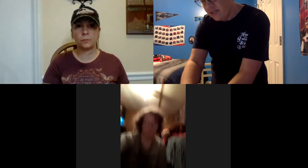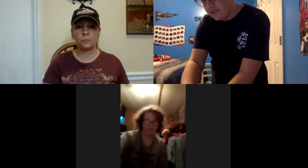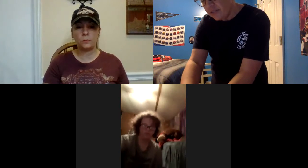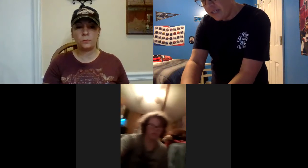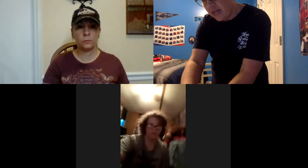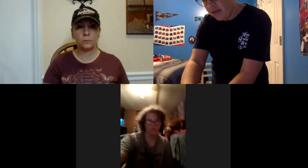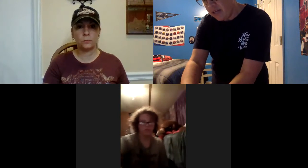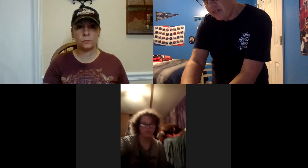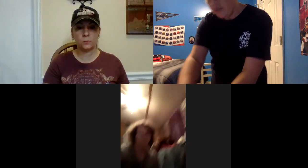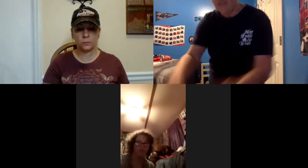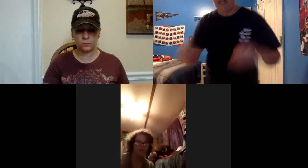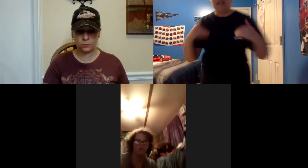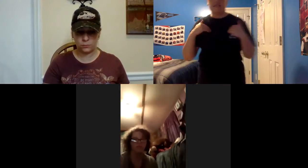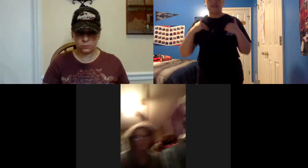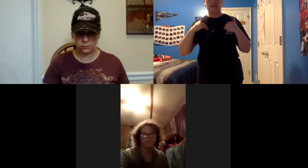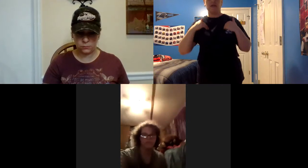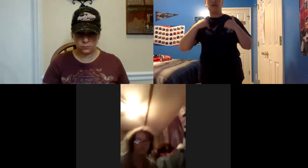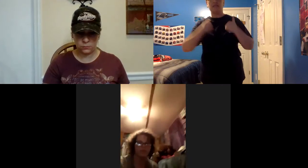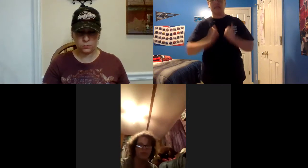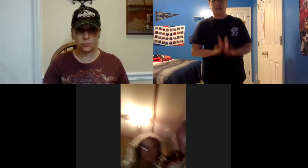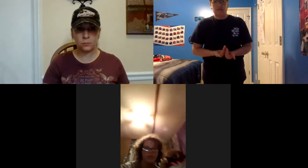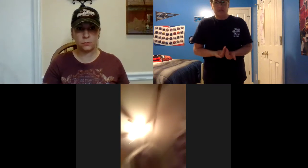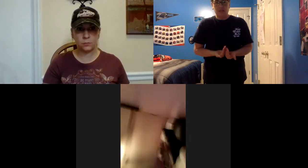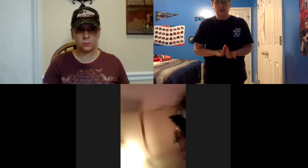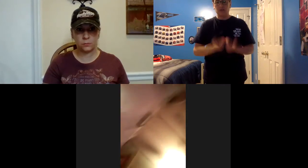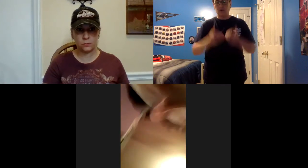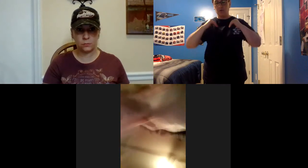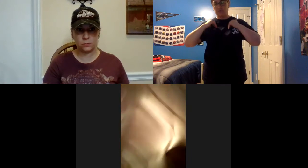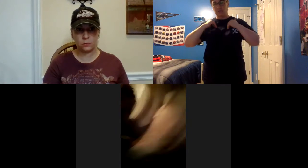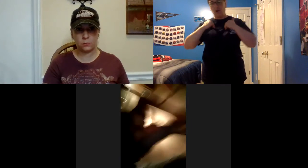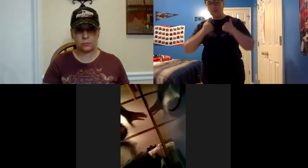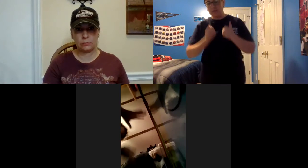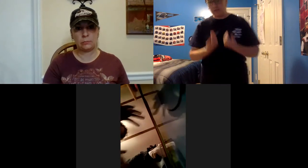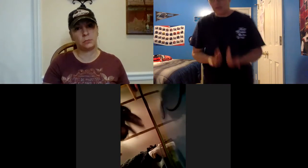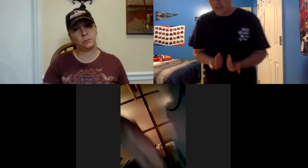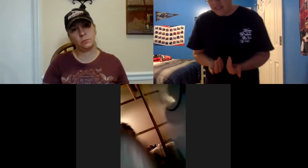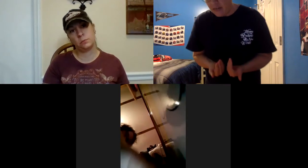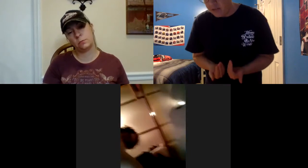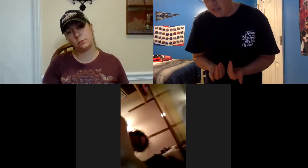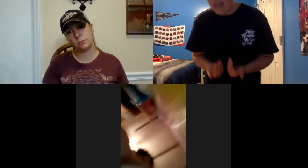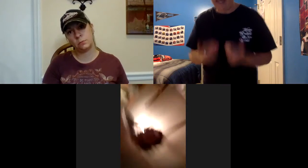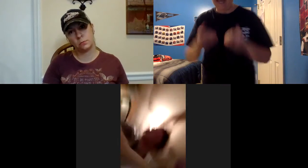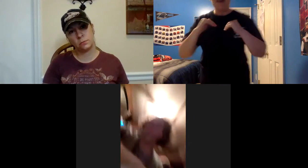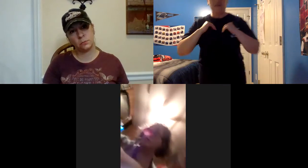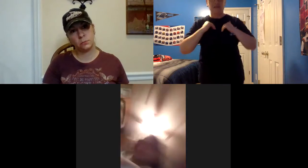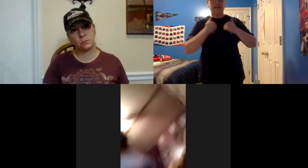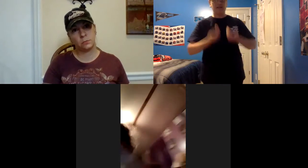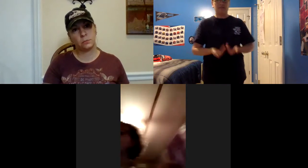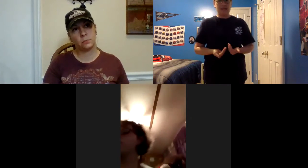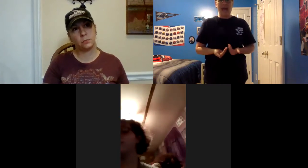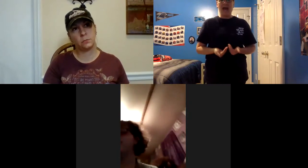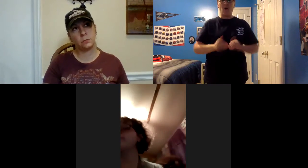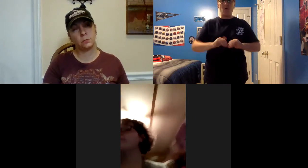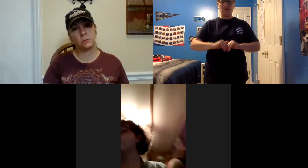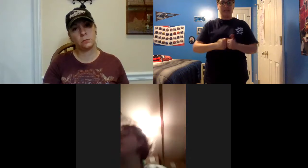That's interesting how he shows it. He does here, and it's like he goes almost completely down to like